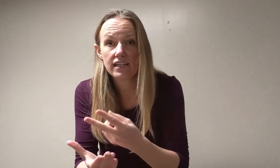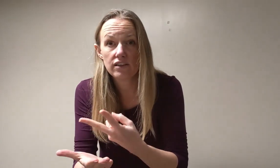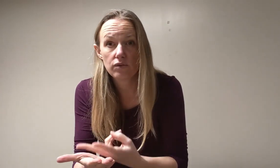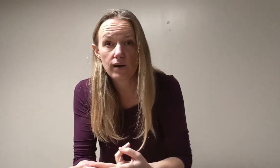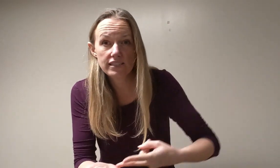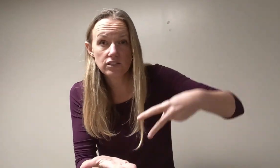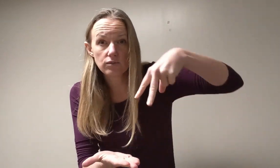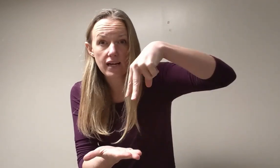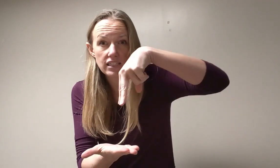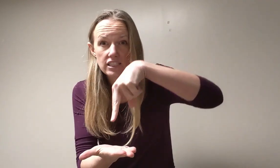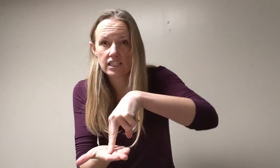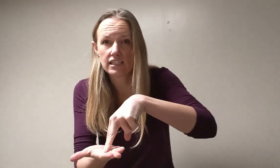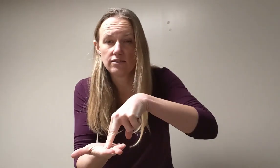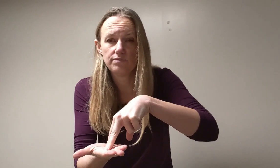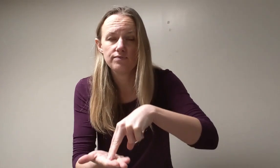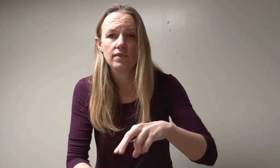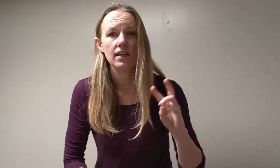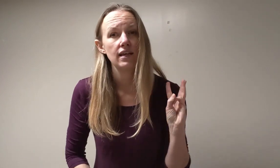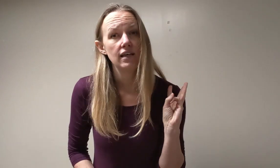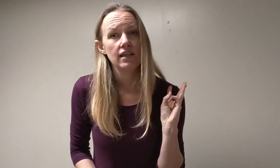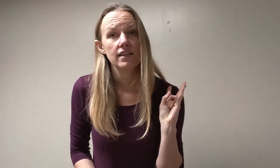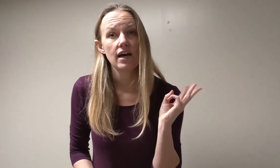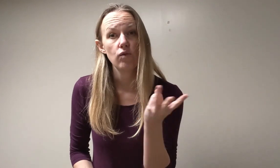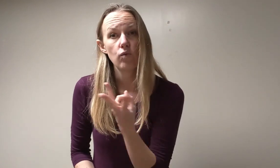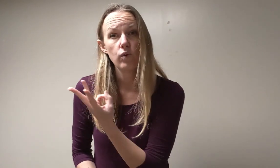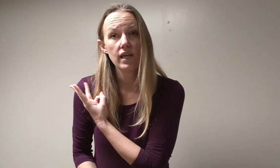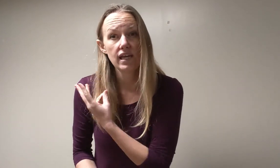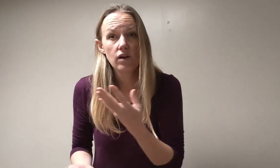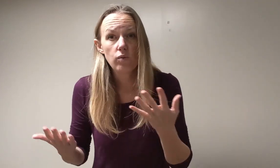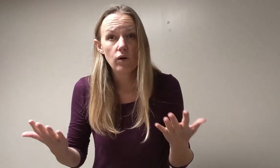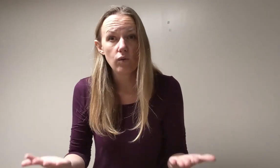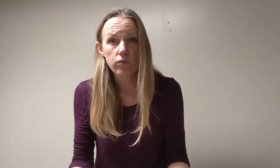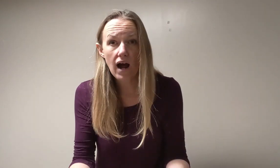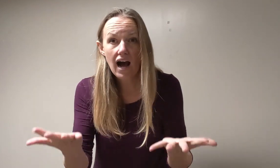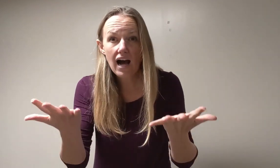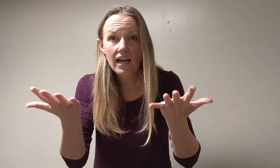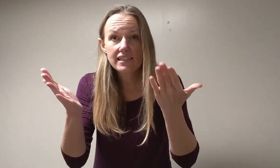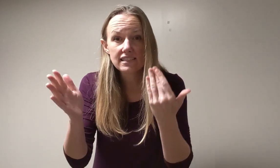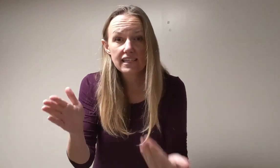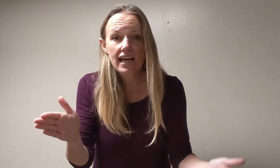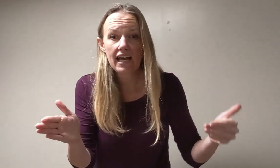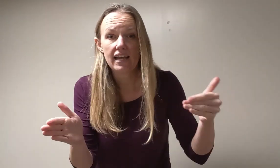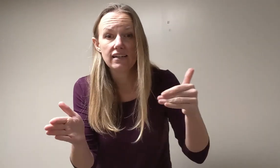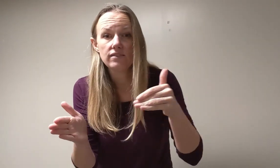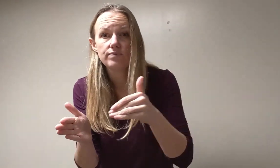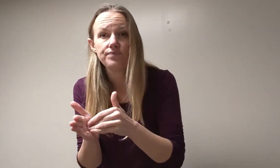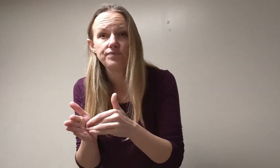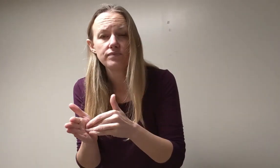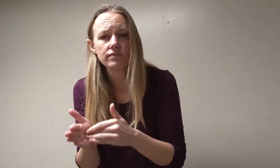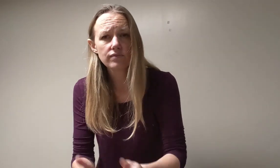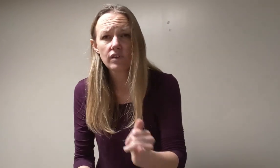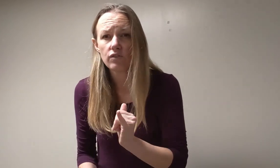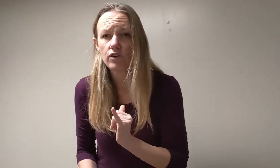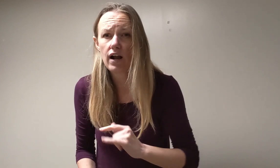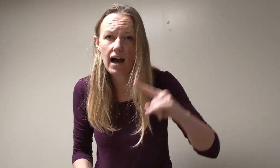the resurrection, that we will rise again, for